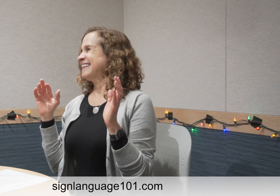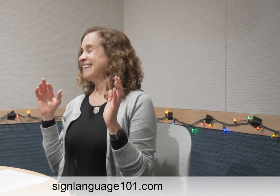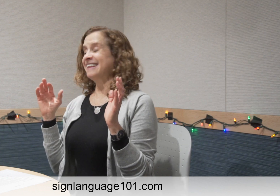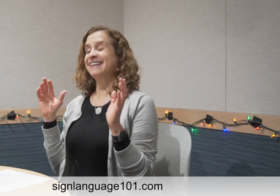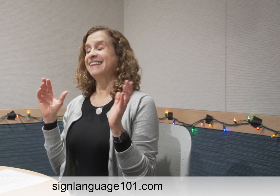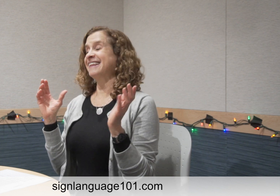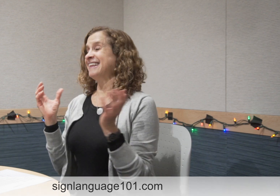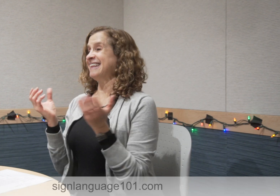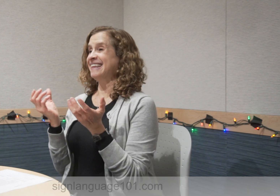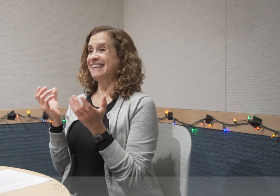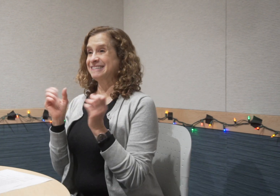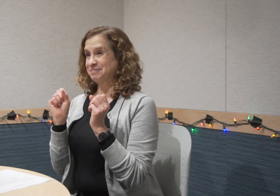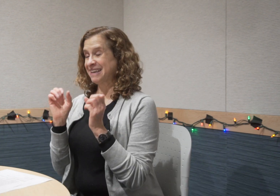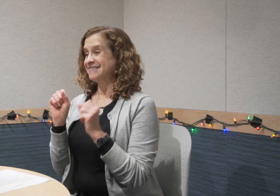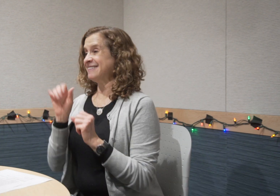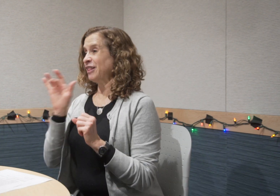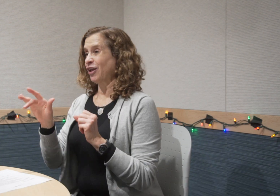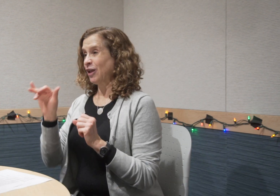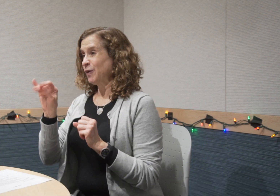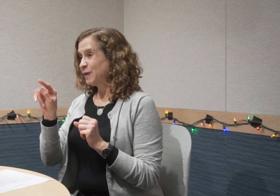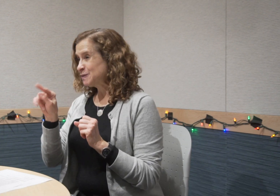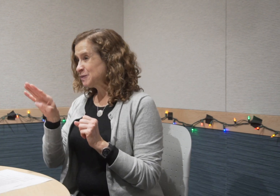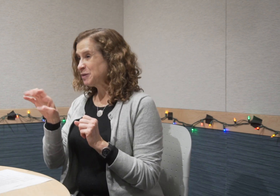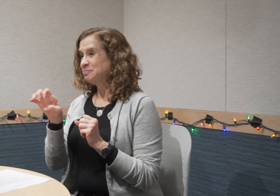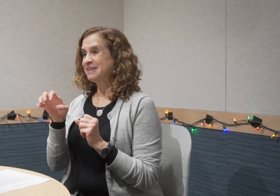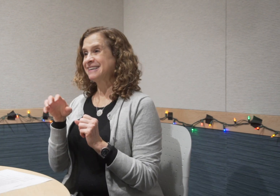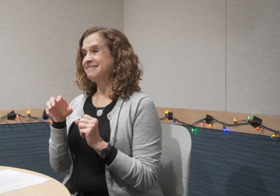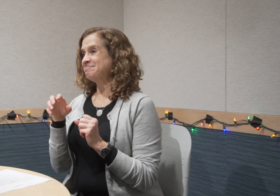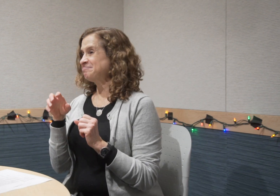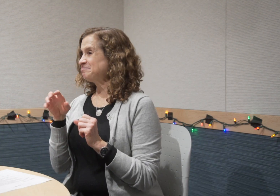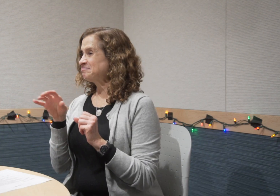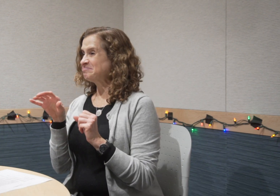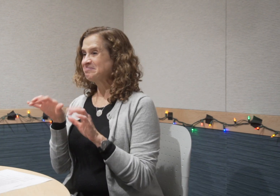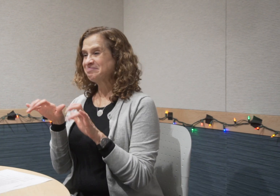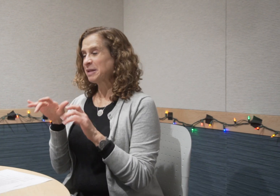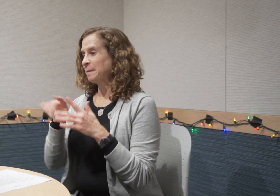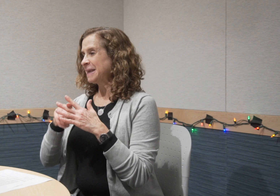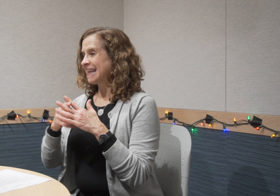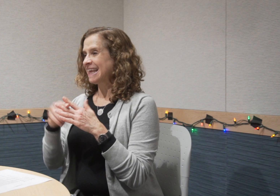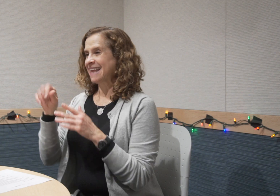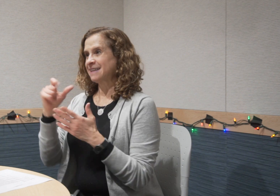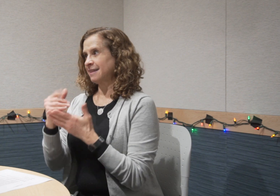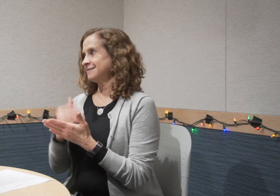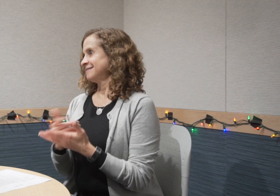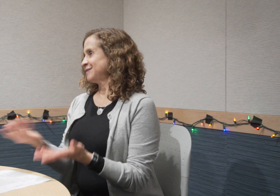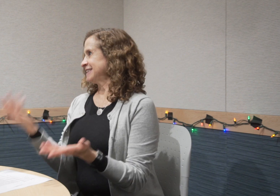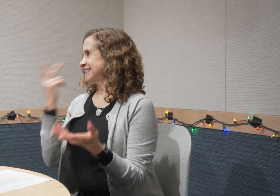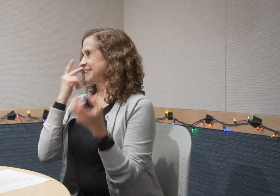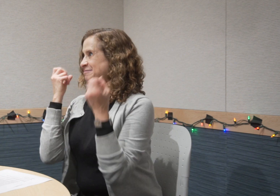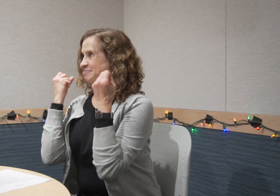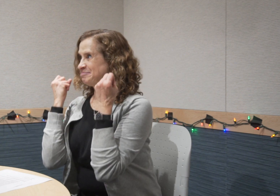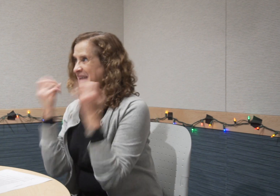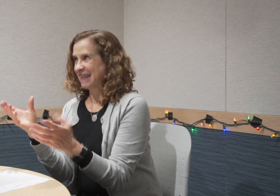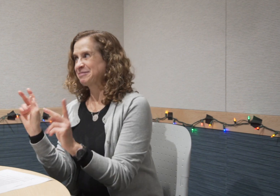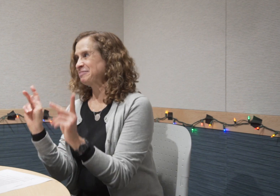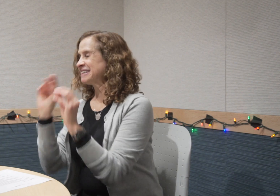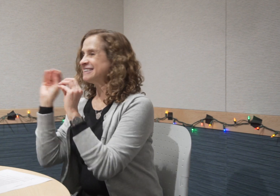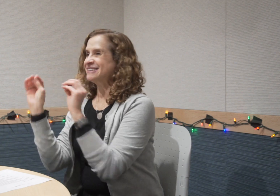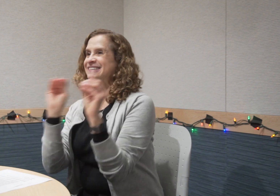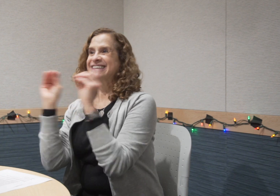ASL101.com. There's so many amazing YouTube videos, beginning ASL classes.